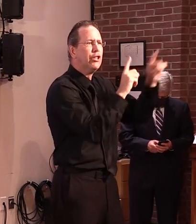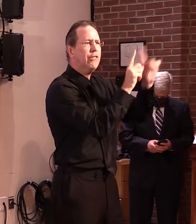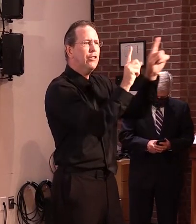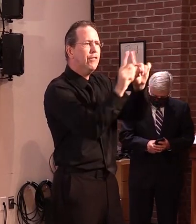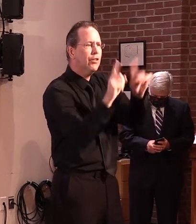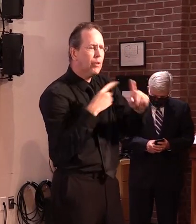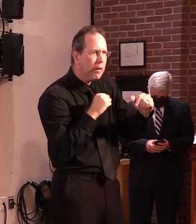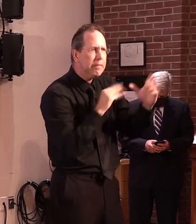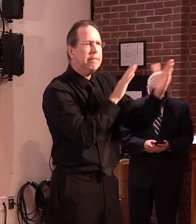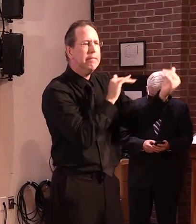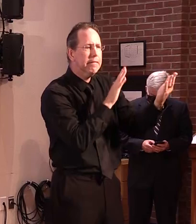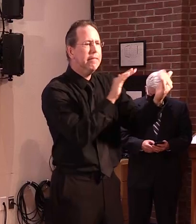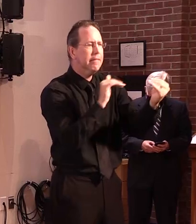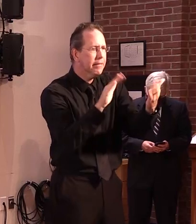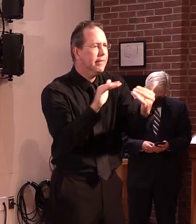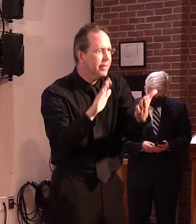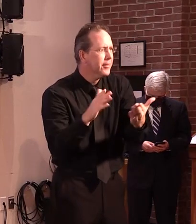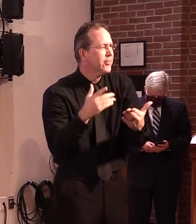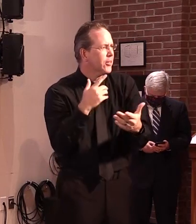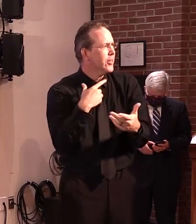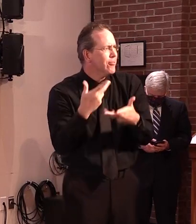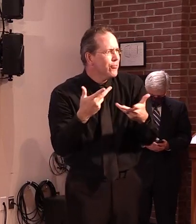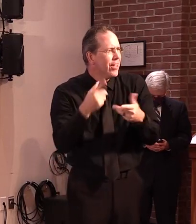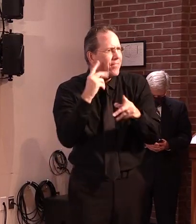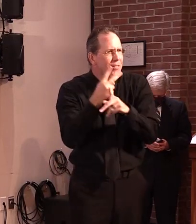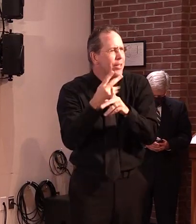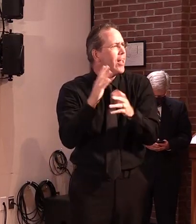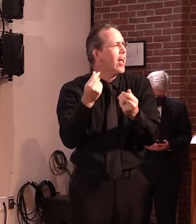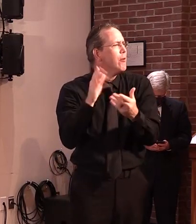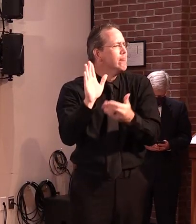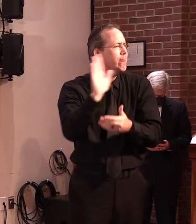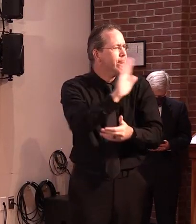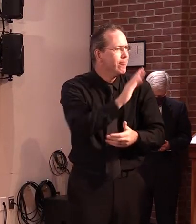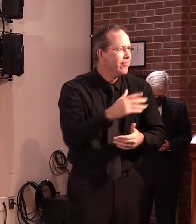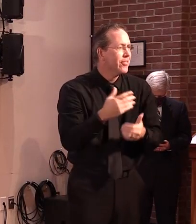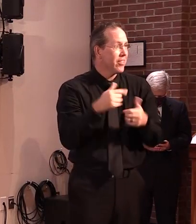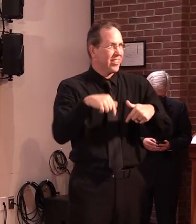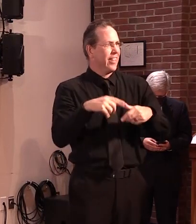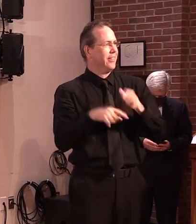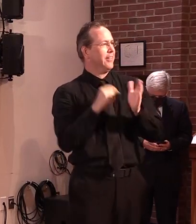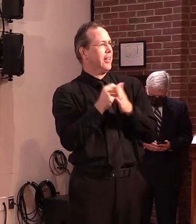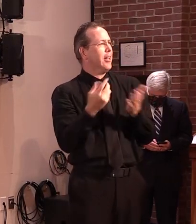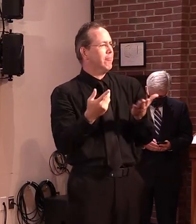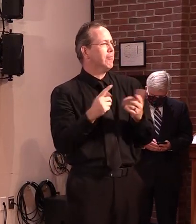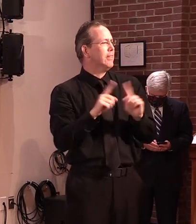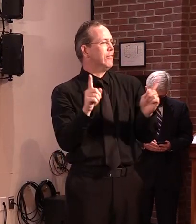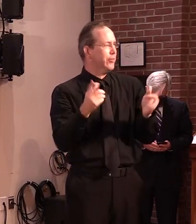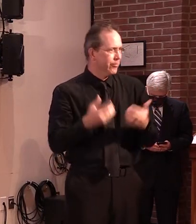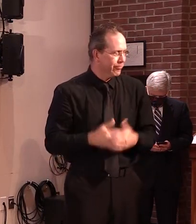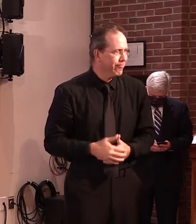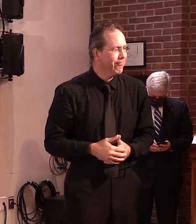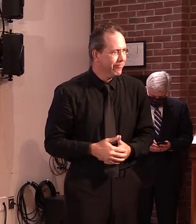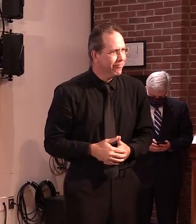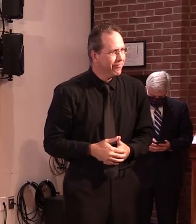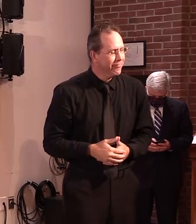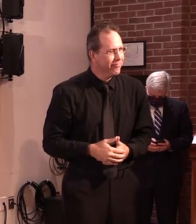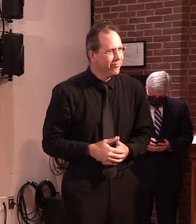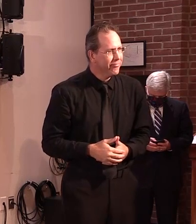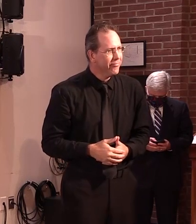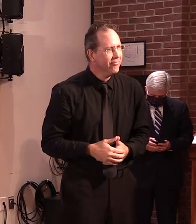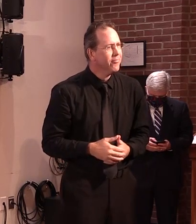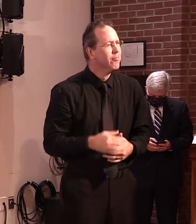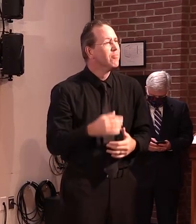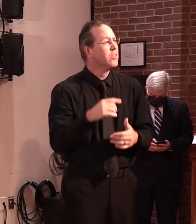the level of divisiveness that there is in the society. And divisiveness, I mean